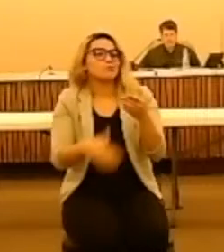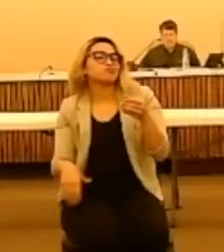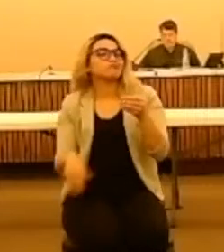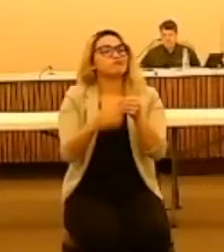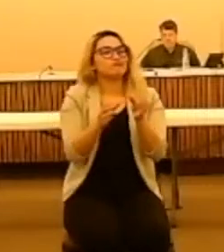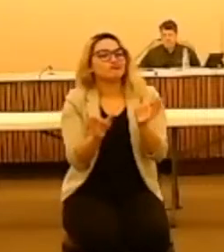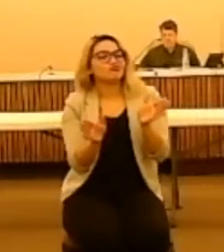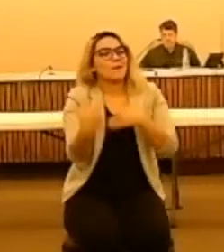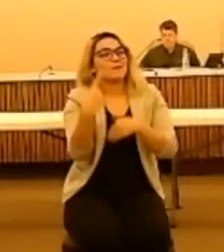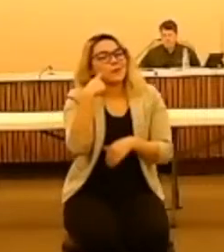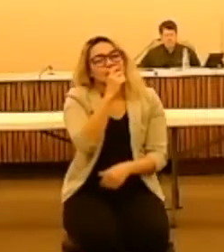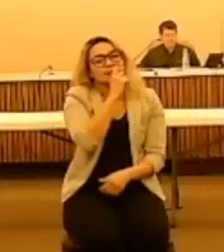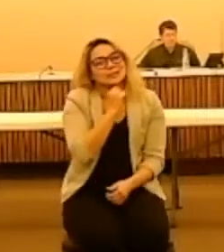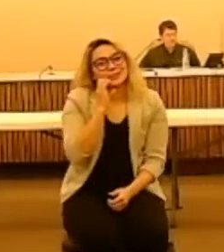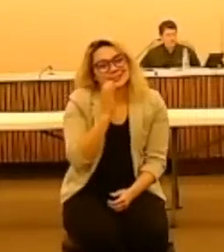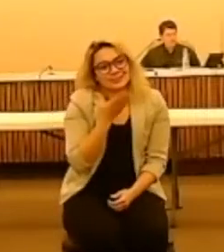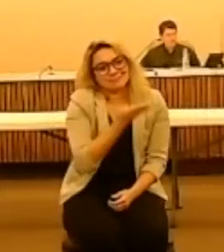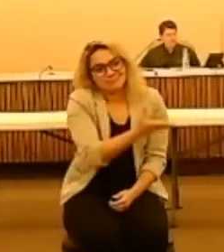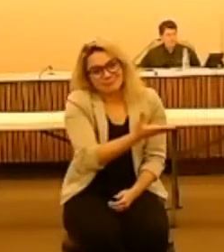for the senior center.